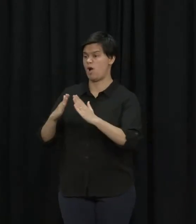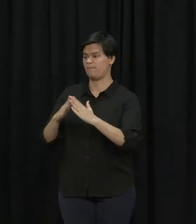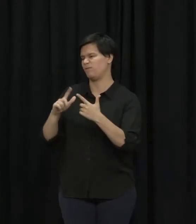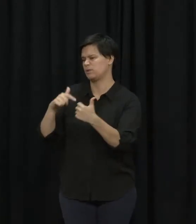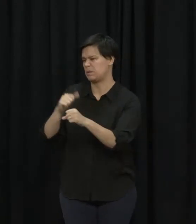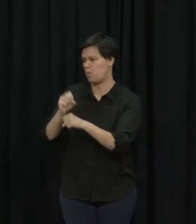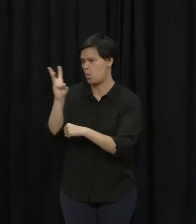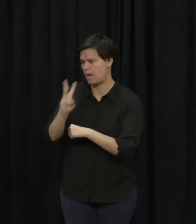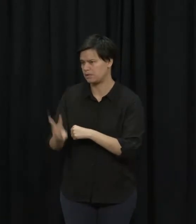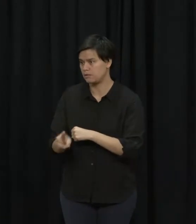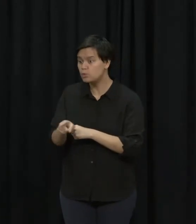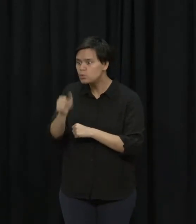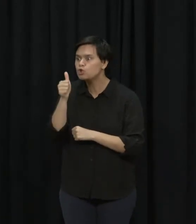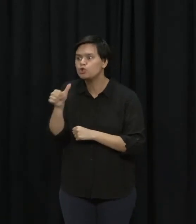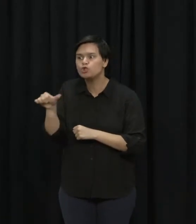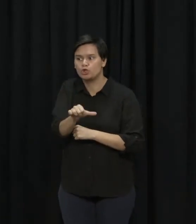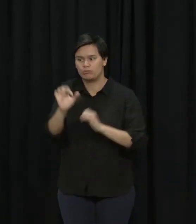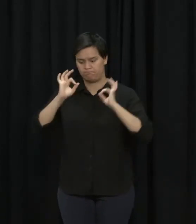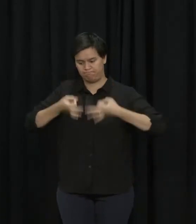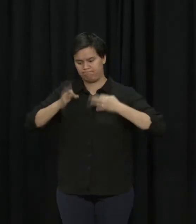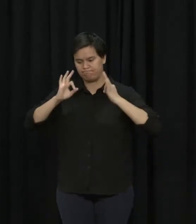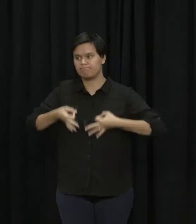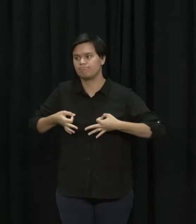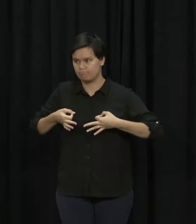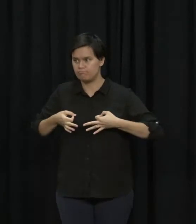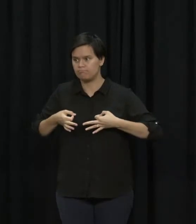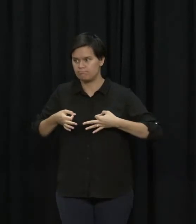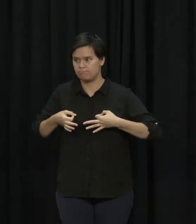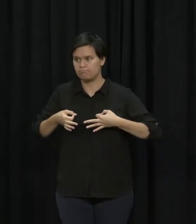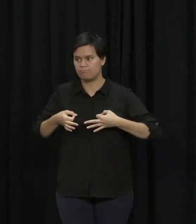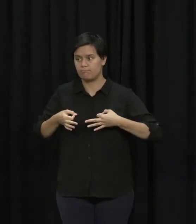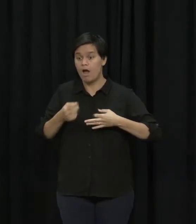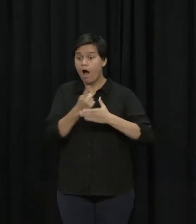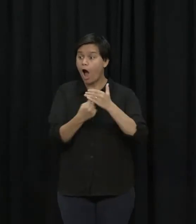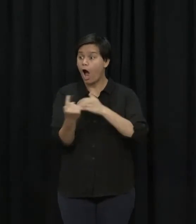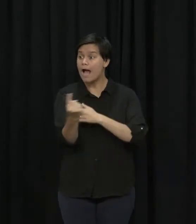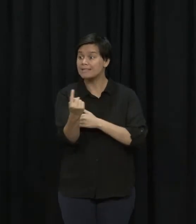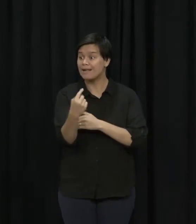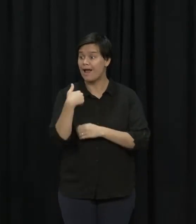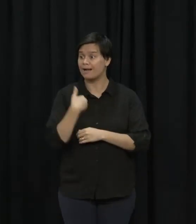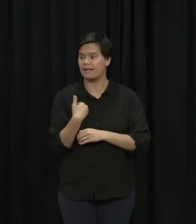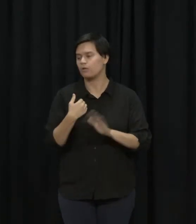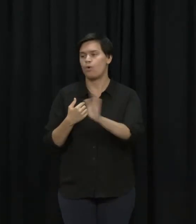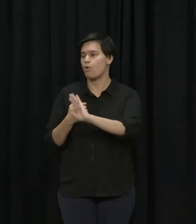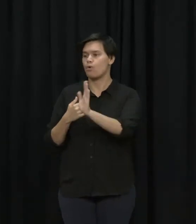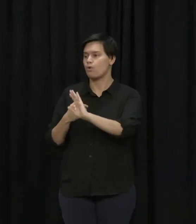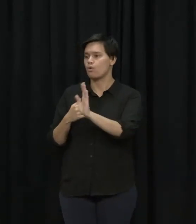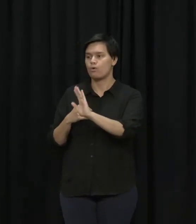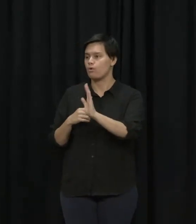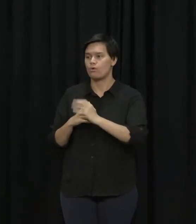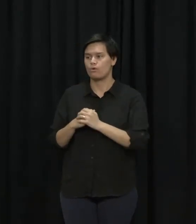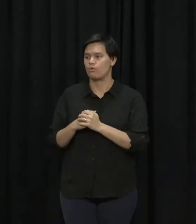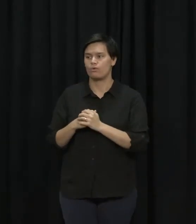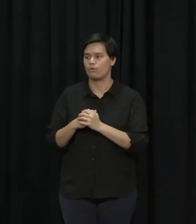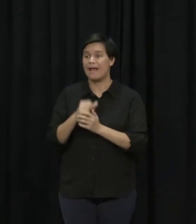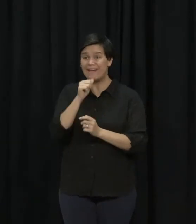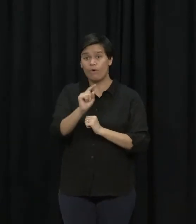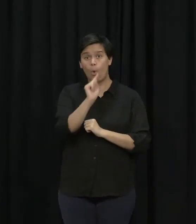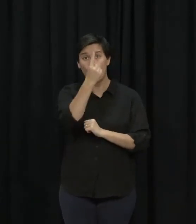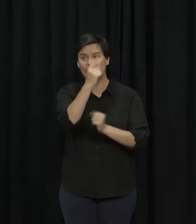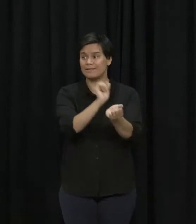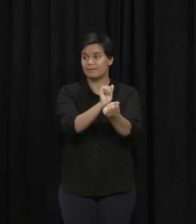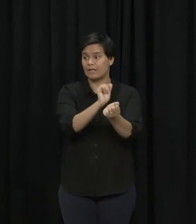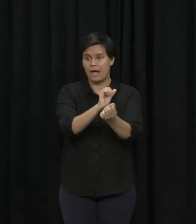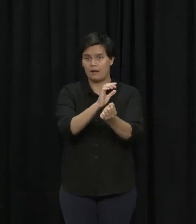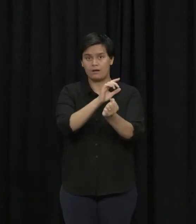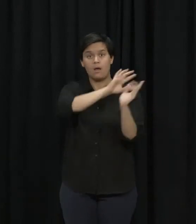you develop symptoms. But they don't need to, everyone who's been in Auckland up until Sunday doesn't need to isolate at